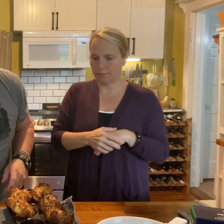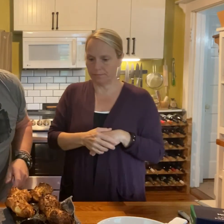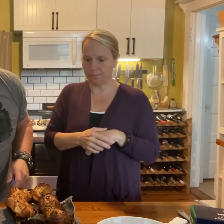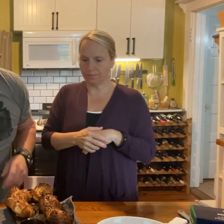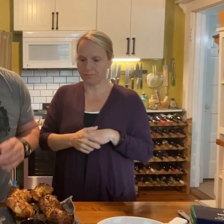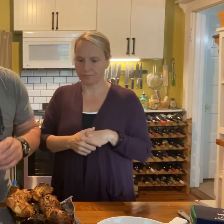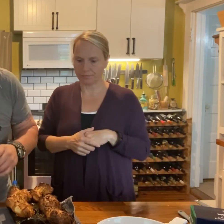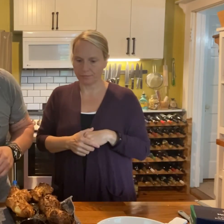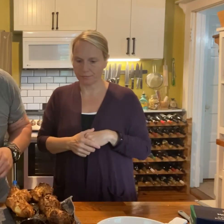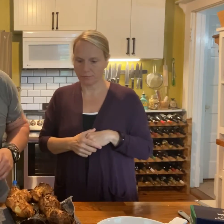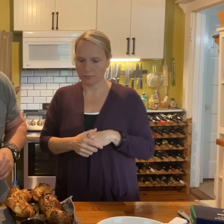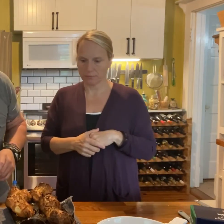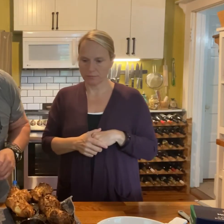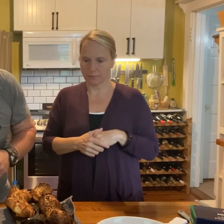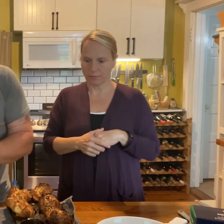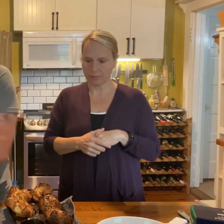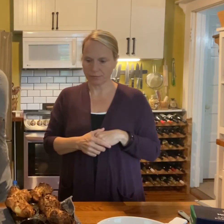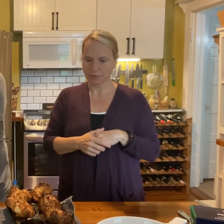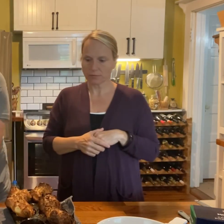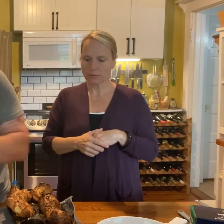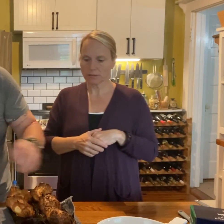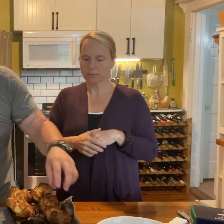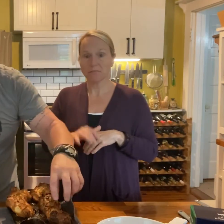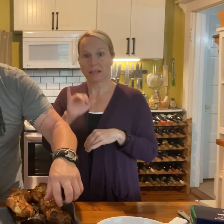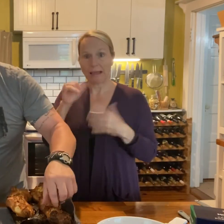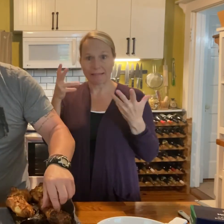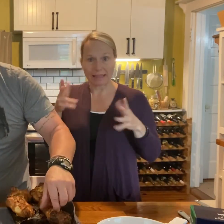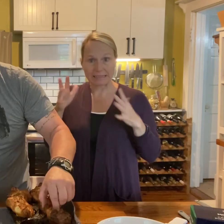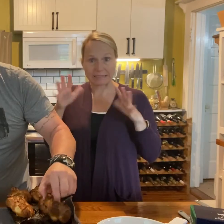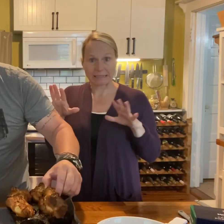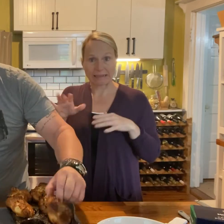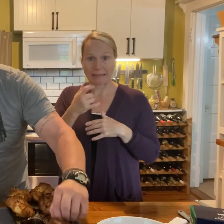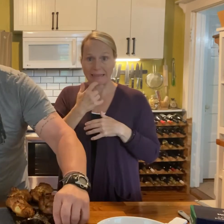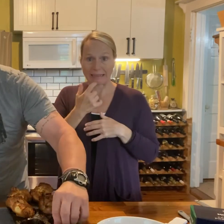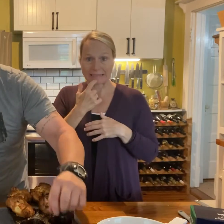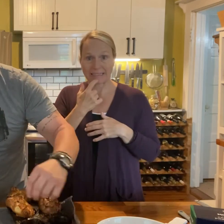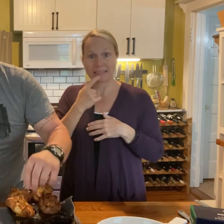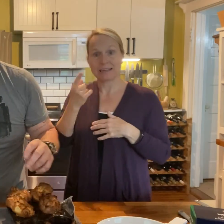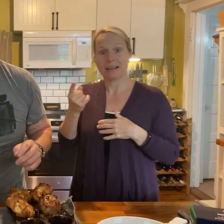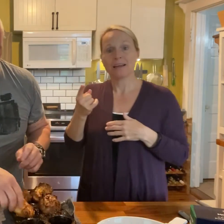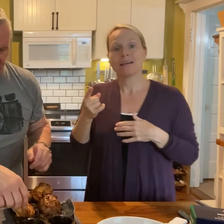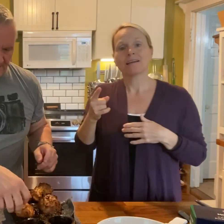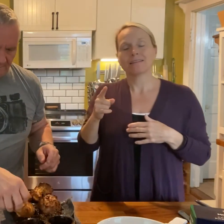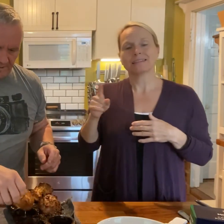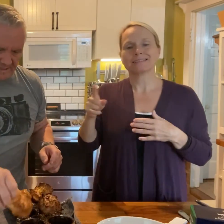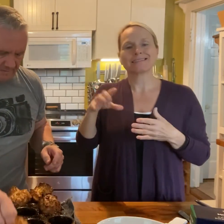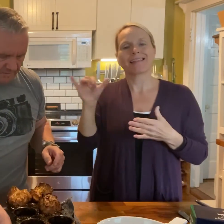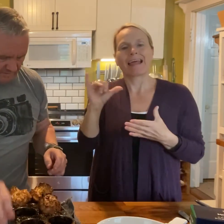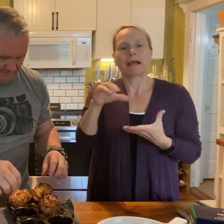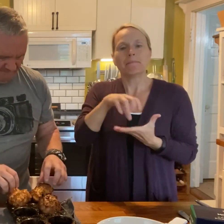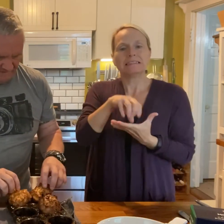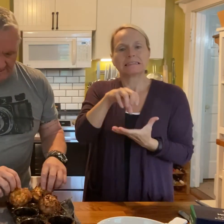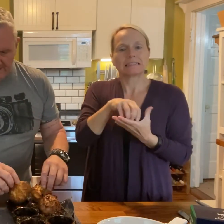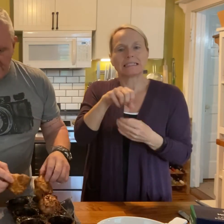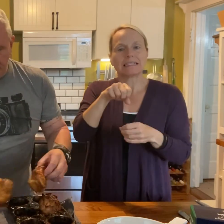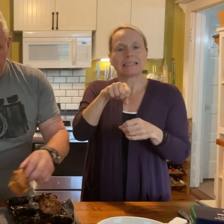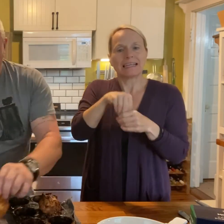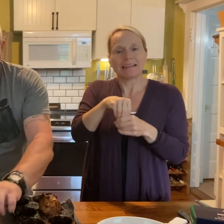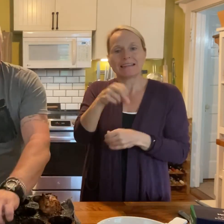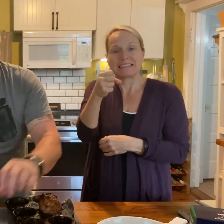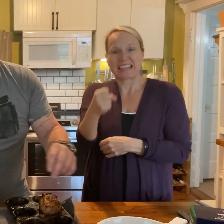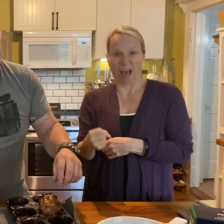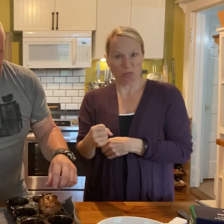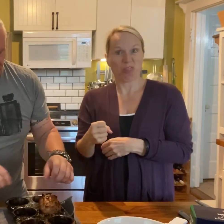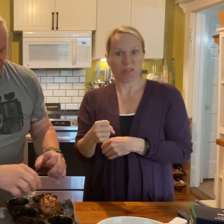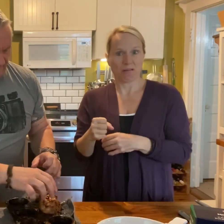With the bottom of it touching the towel. And that's it guys, like I said, this is a plate filler like a biscuit here in the south. I make